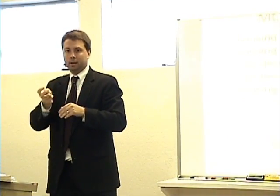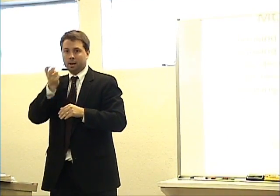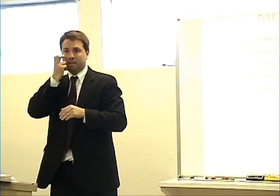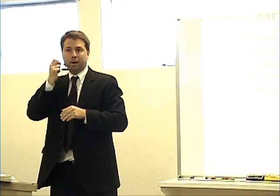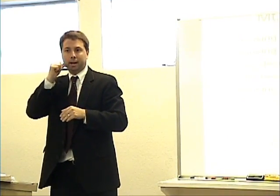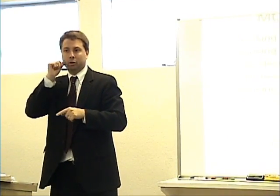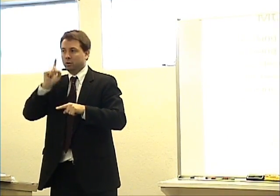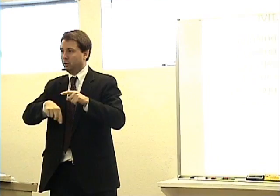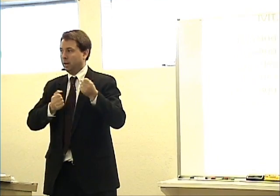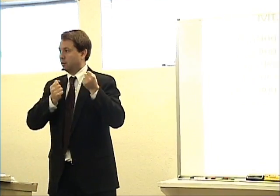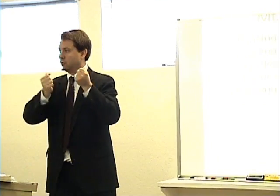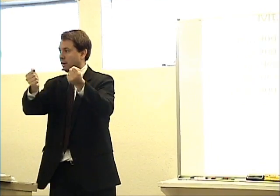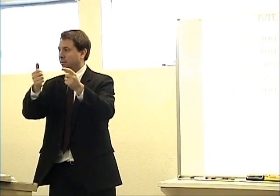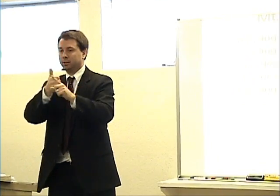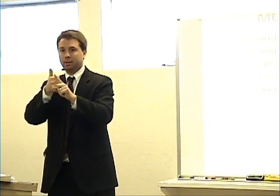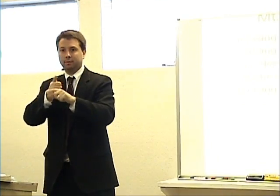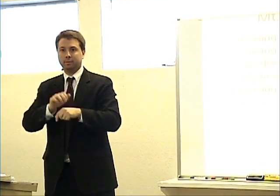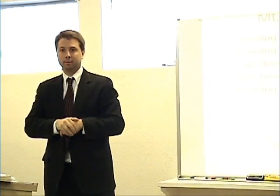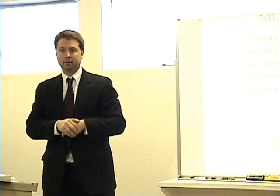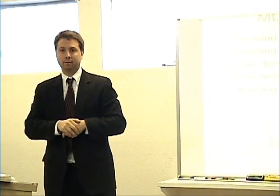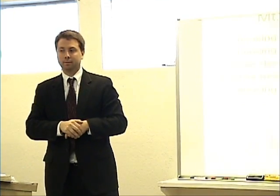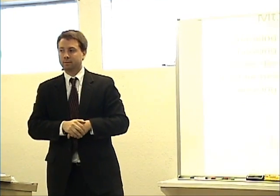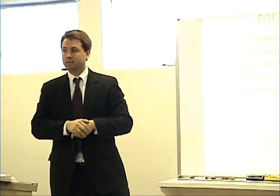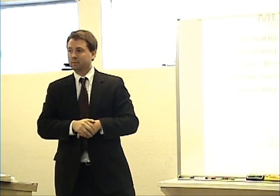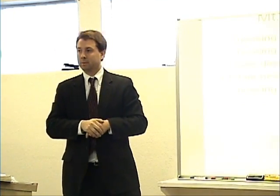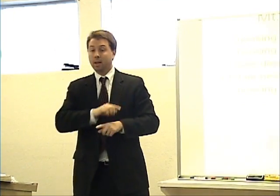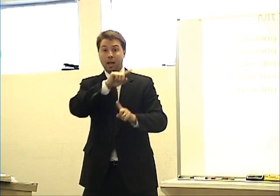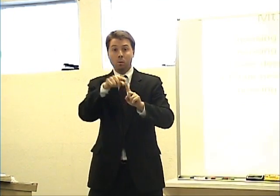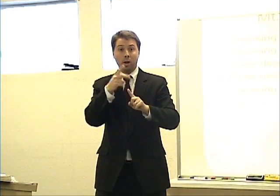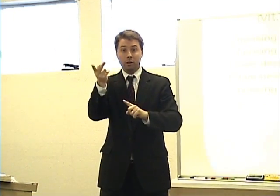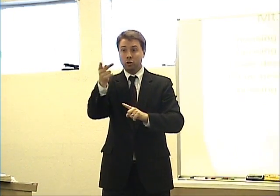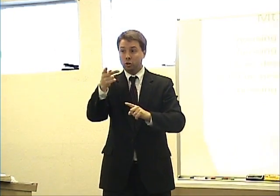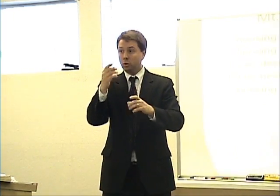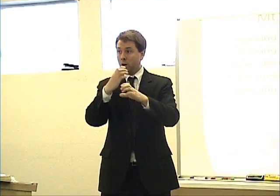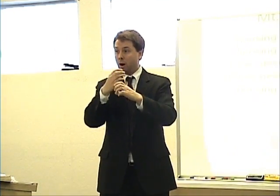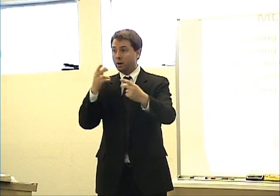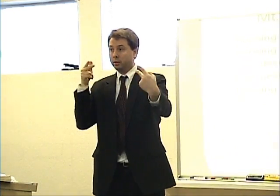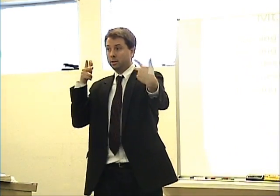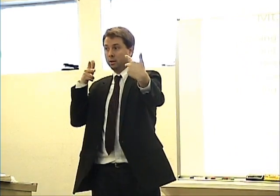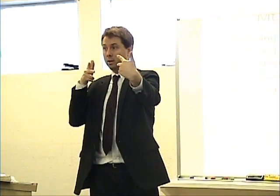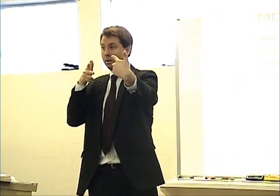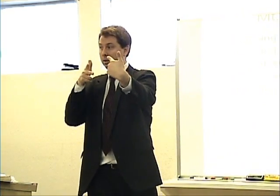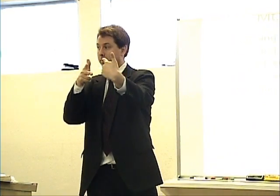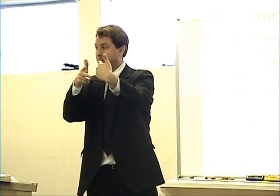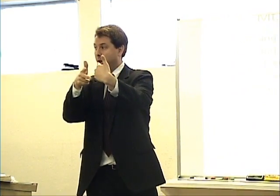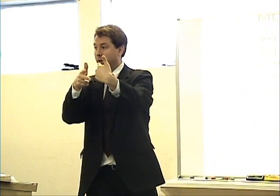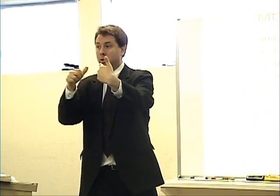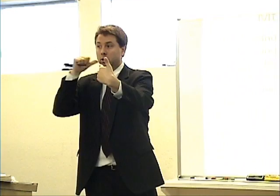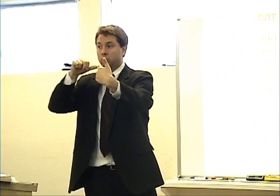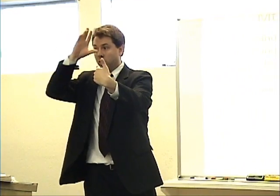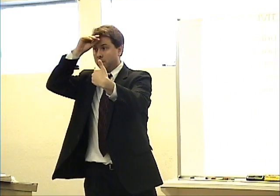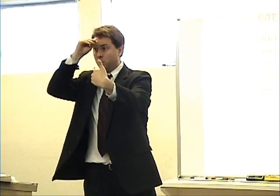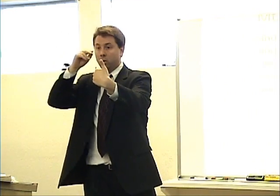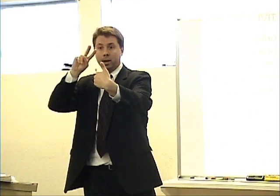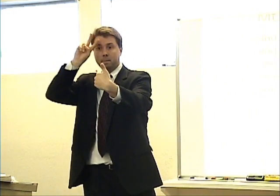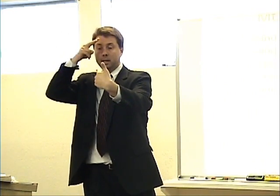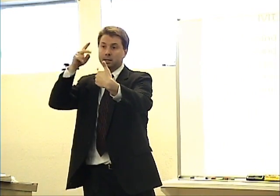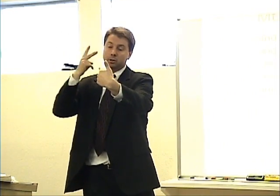A blind girl who can't drive or something. And when the two cars met, the drunk boy